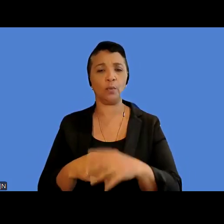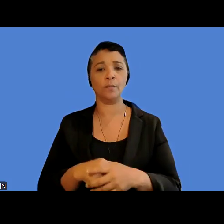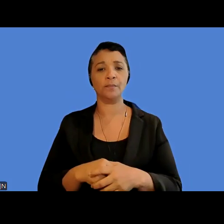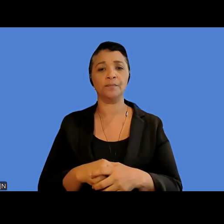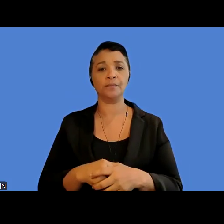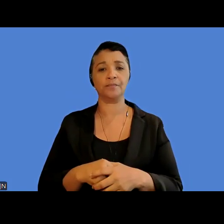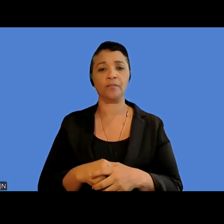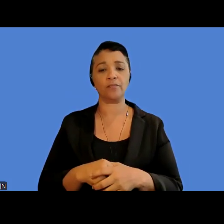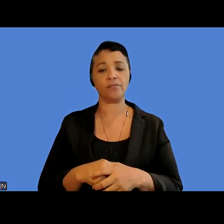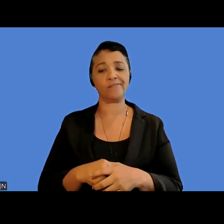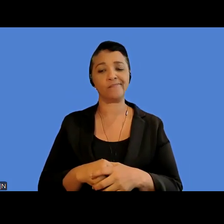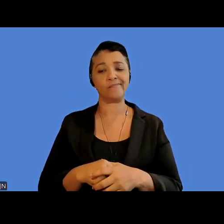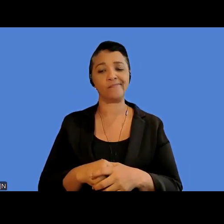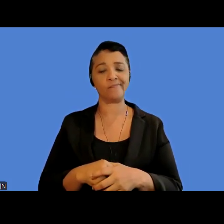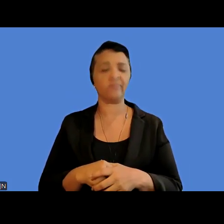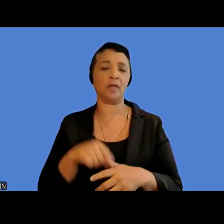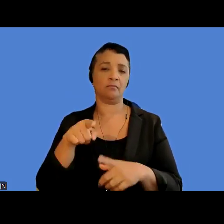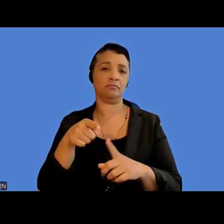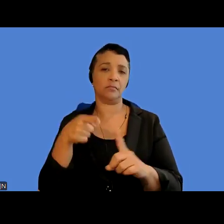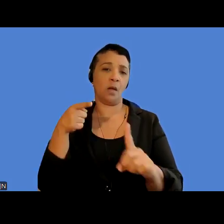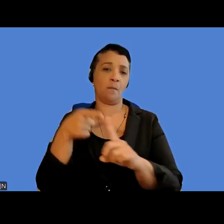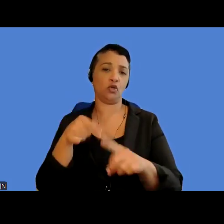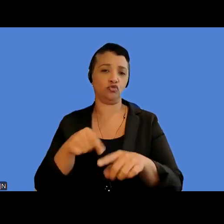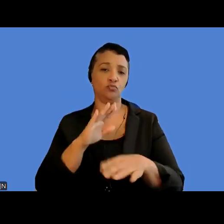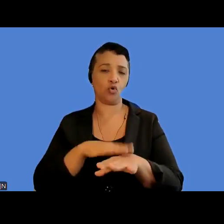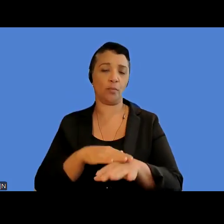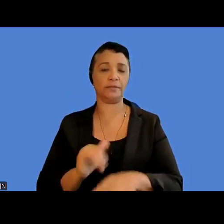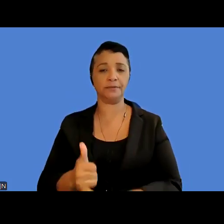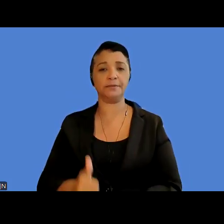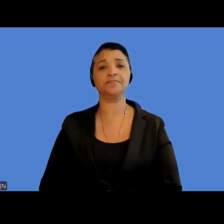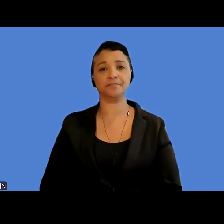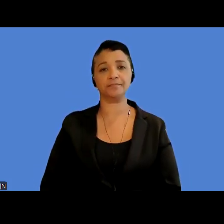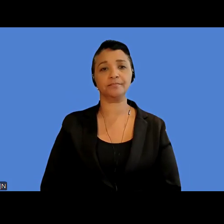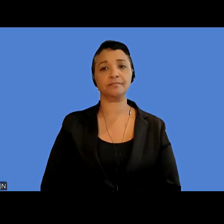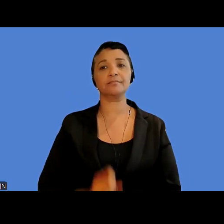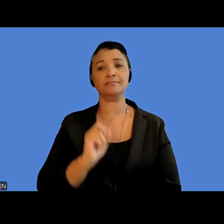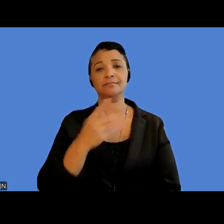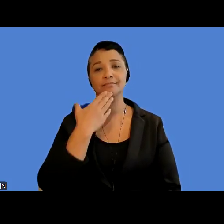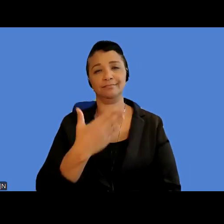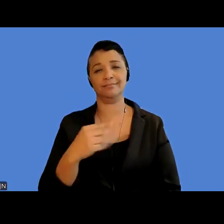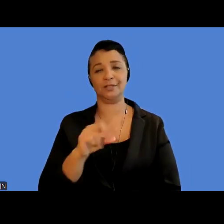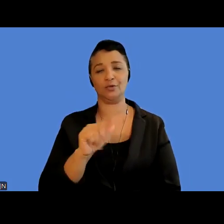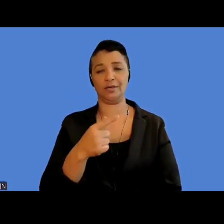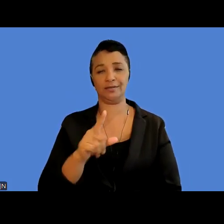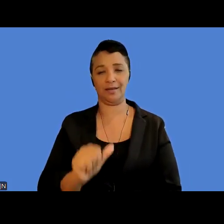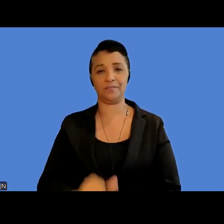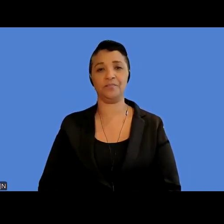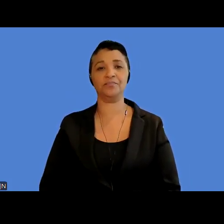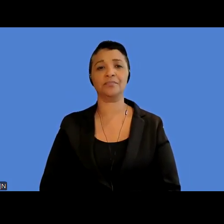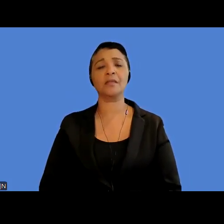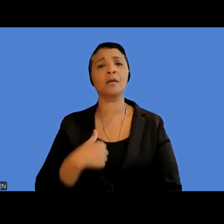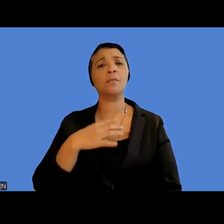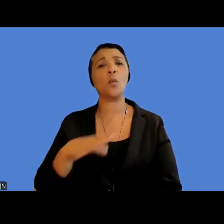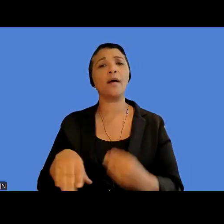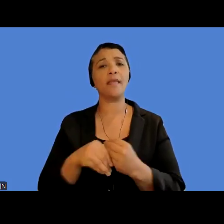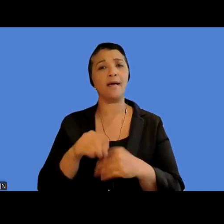So this is the main comment, Rosario. Okay, Greta, thank you so much. I think just to comment on that,